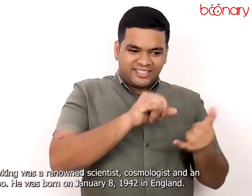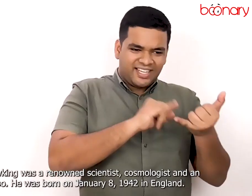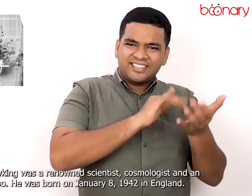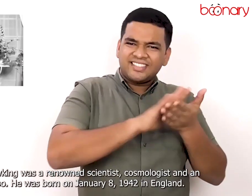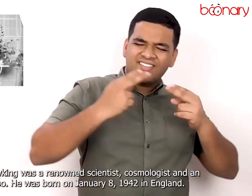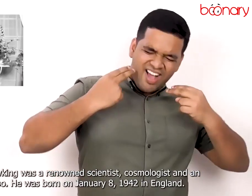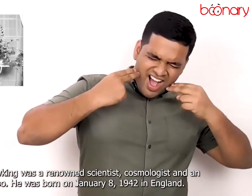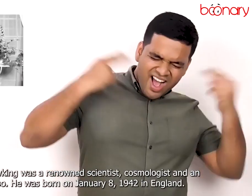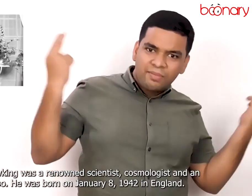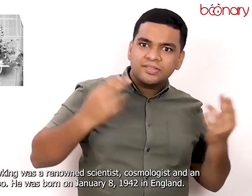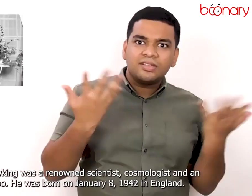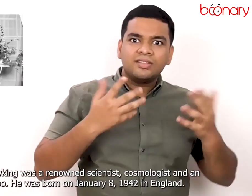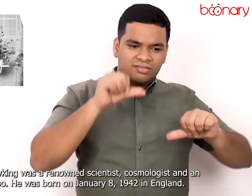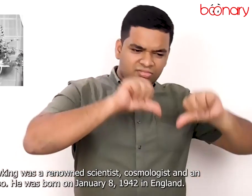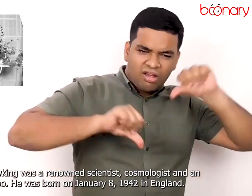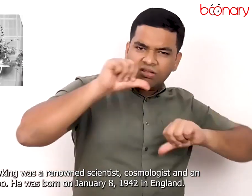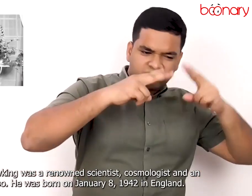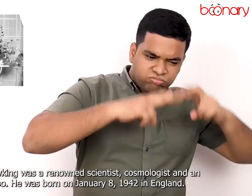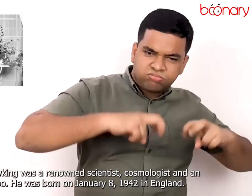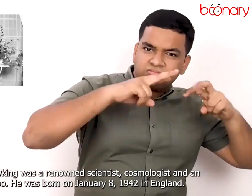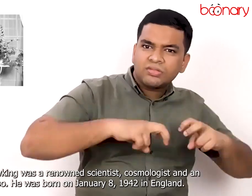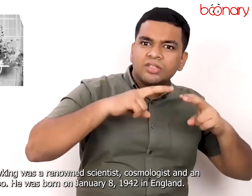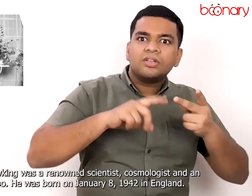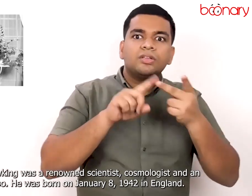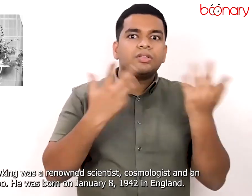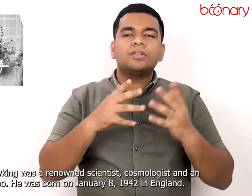Stephen Hawking was a renowned scientist,